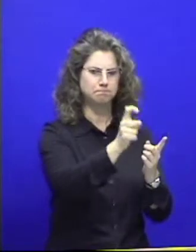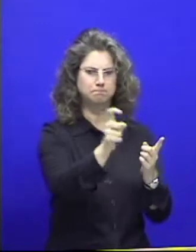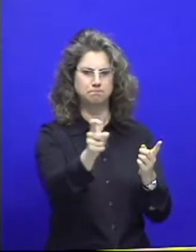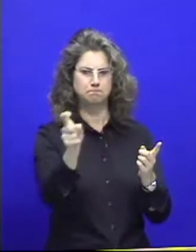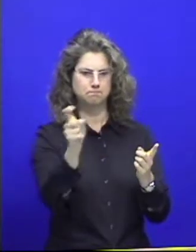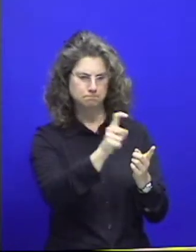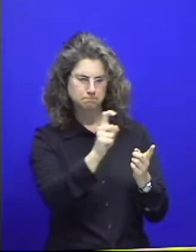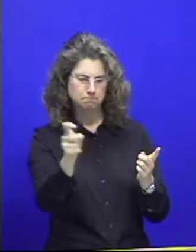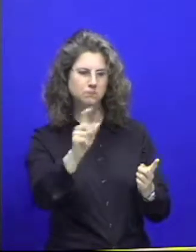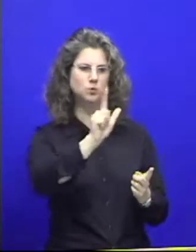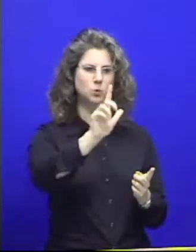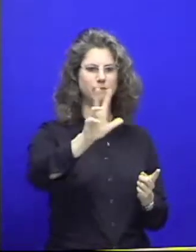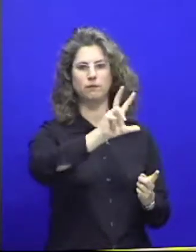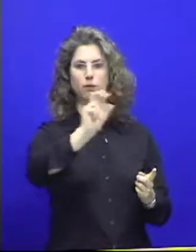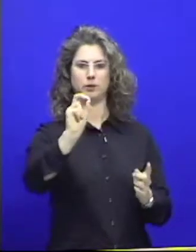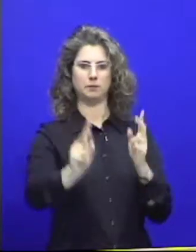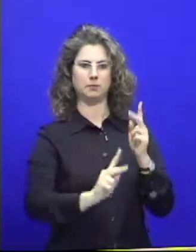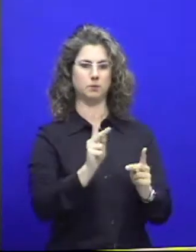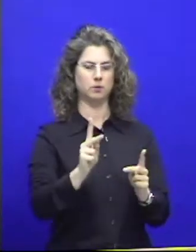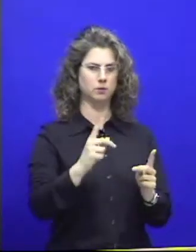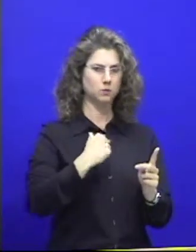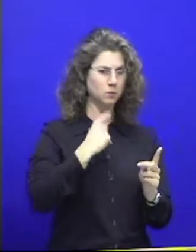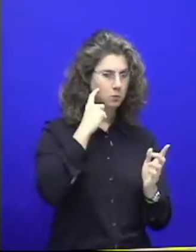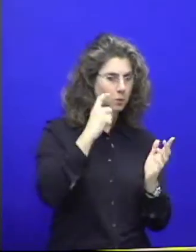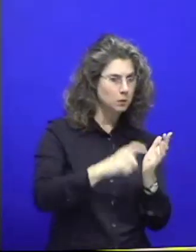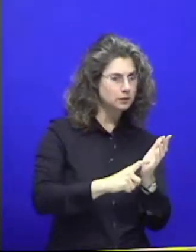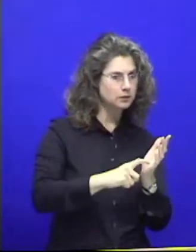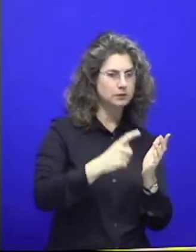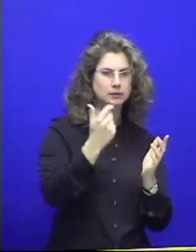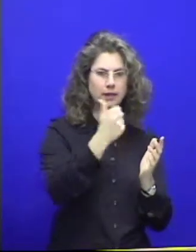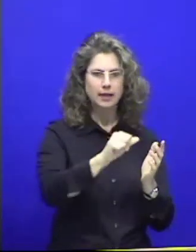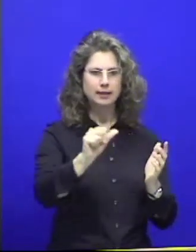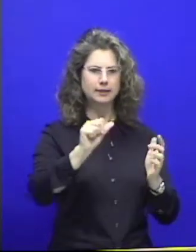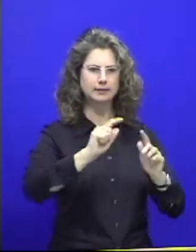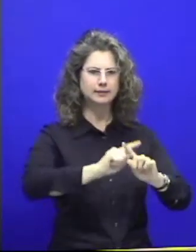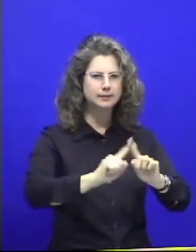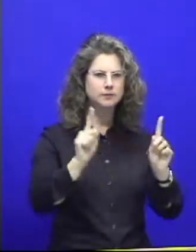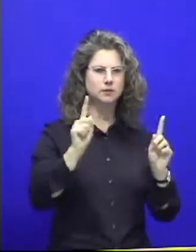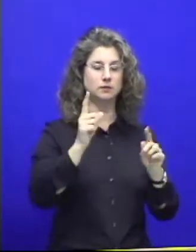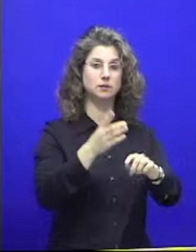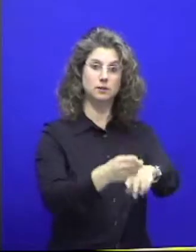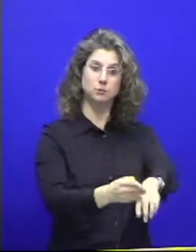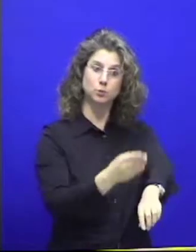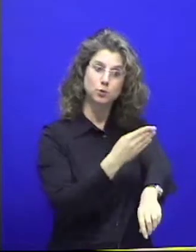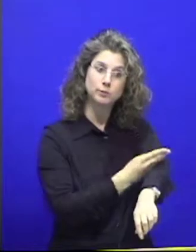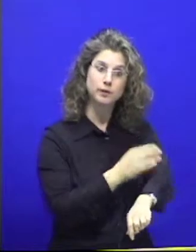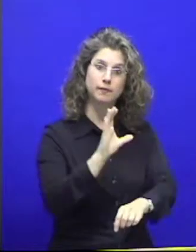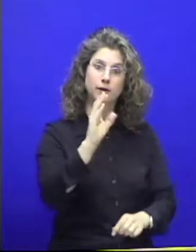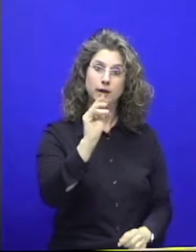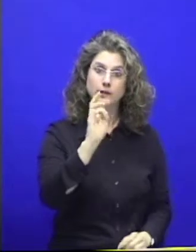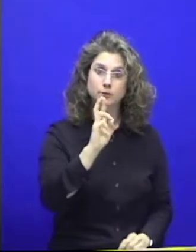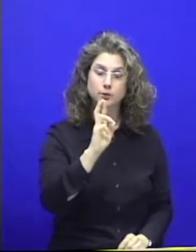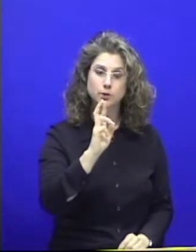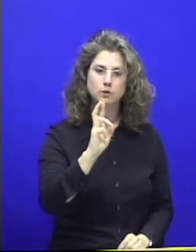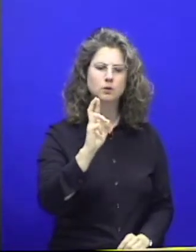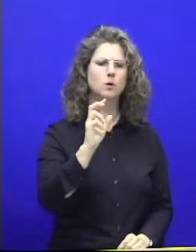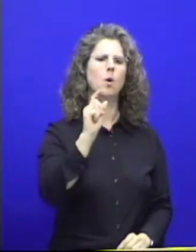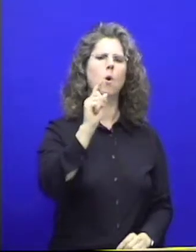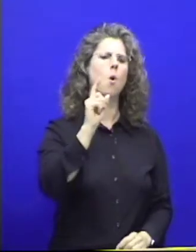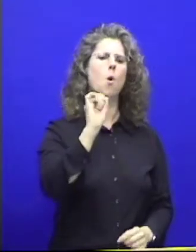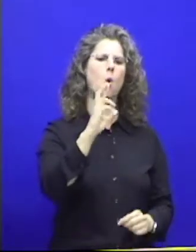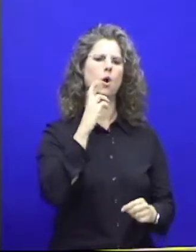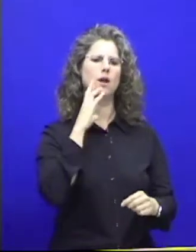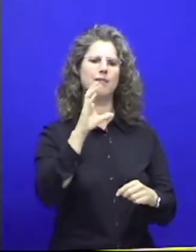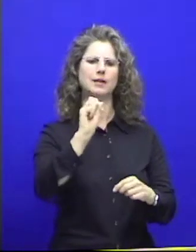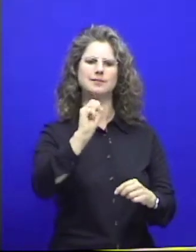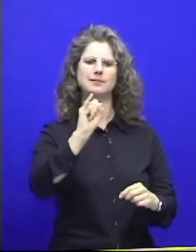30 patients, do we start to see a change, an improvement in the patient's cancer, or the side effects